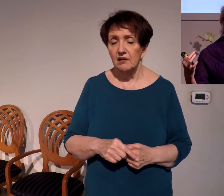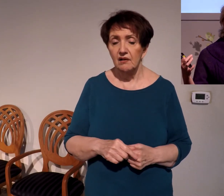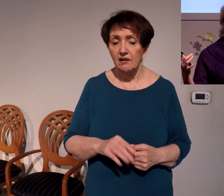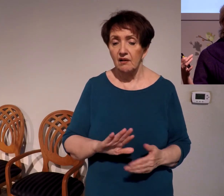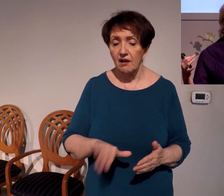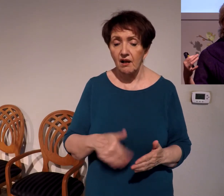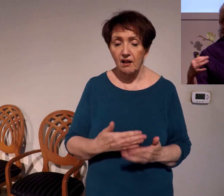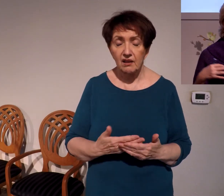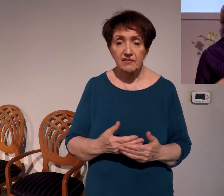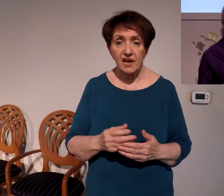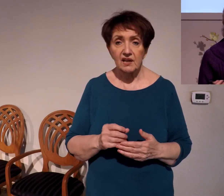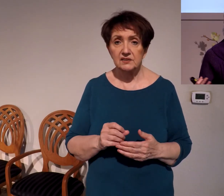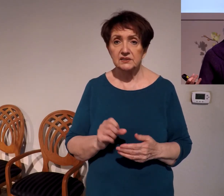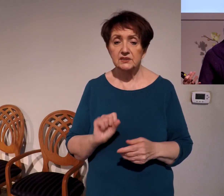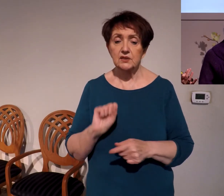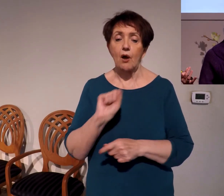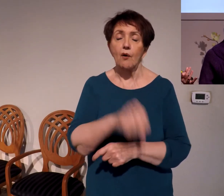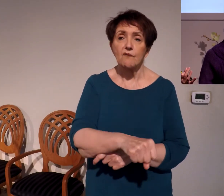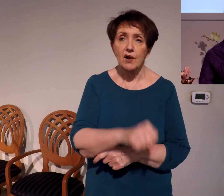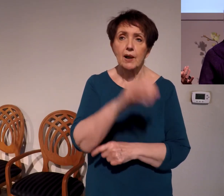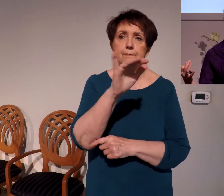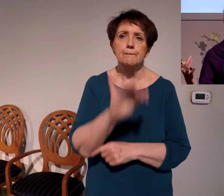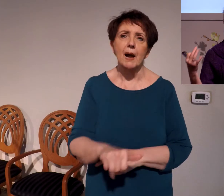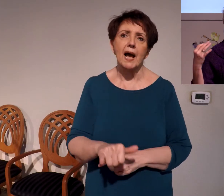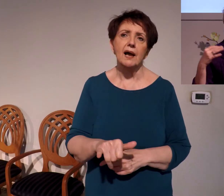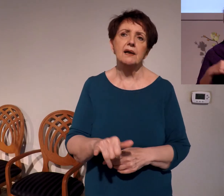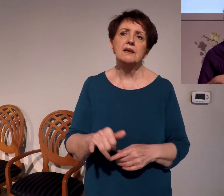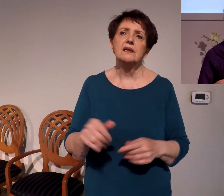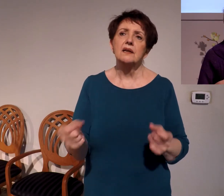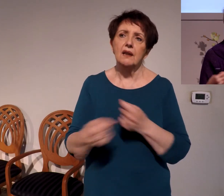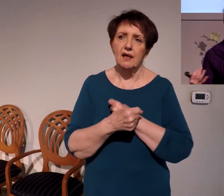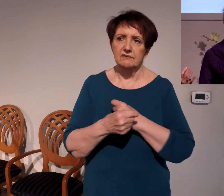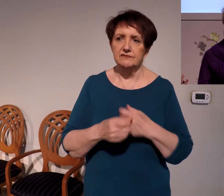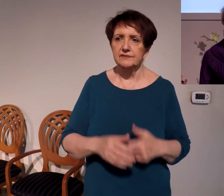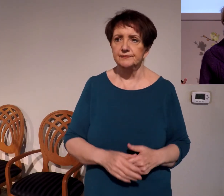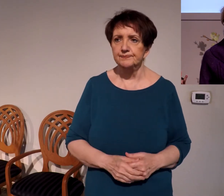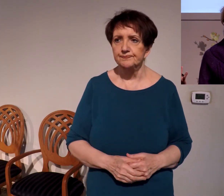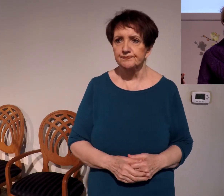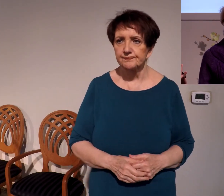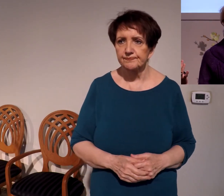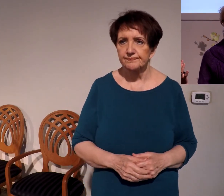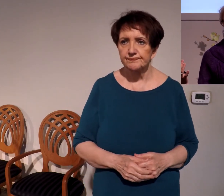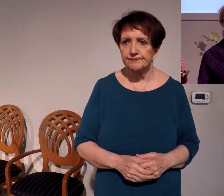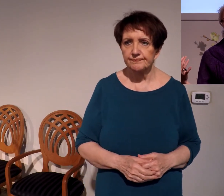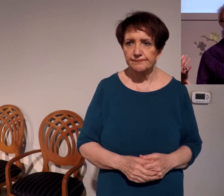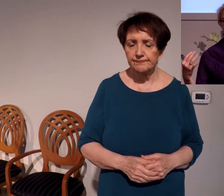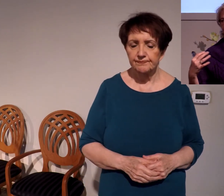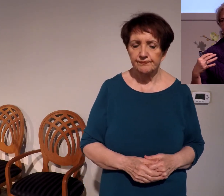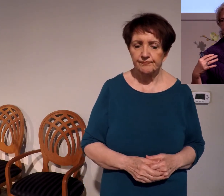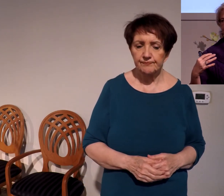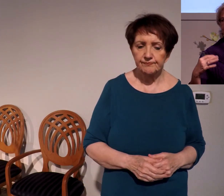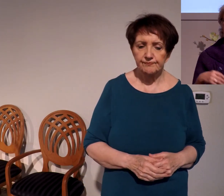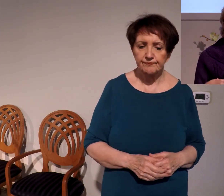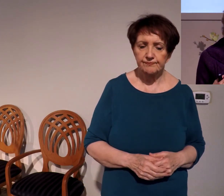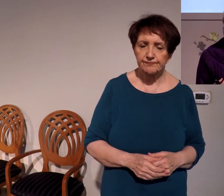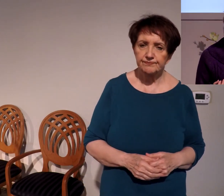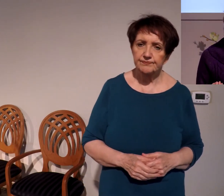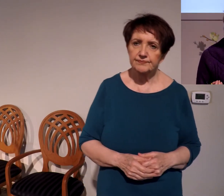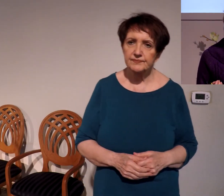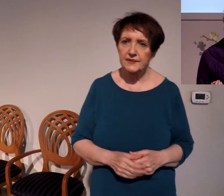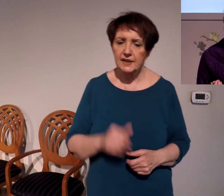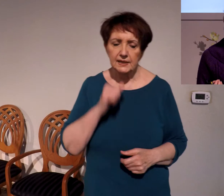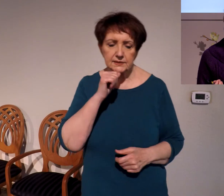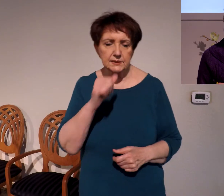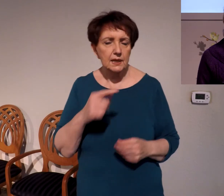that's overcome by the love. If we simply plug into that love. It's not about